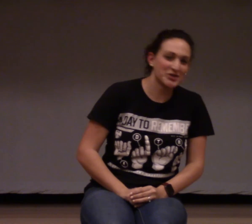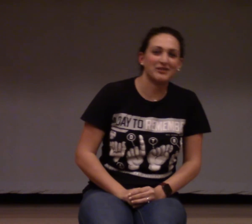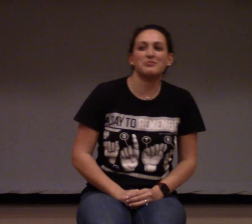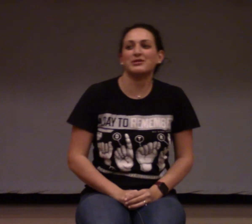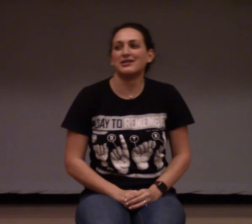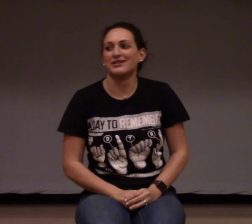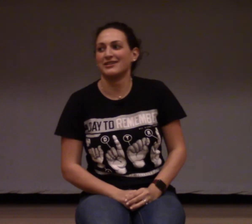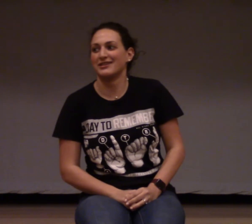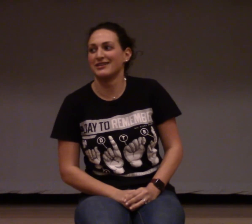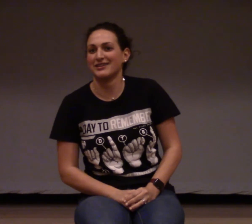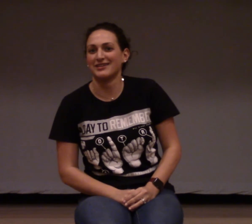Ketchup.